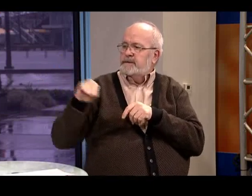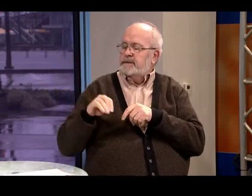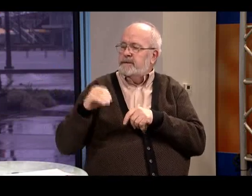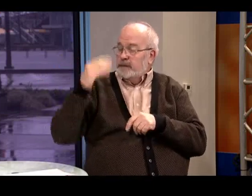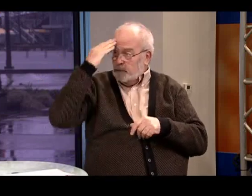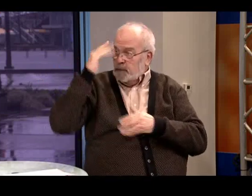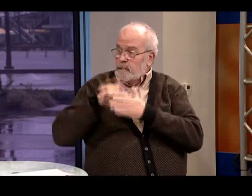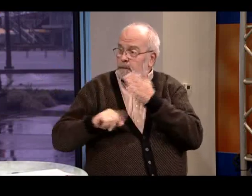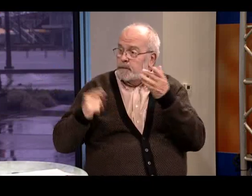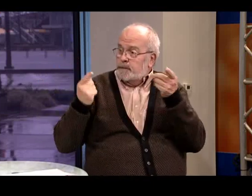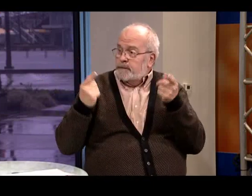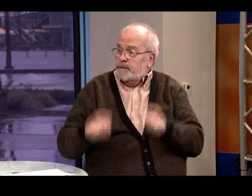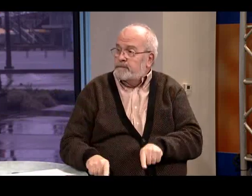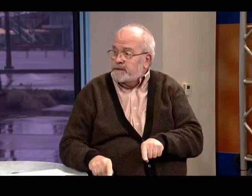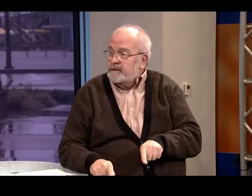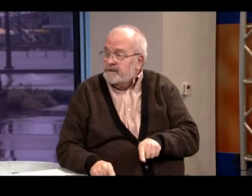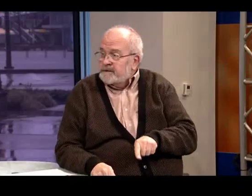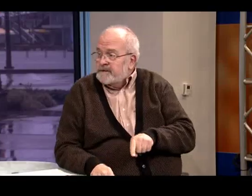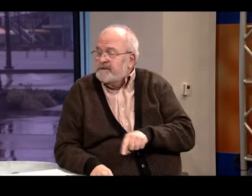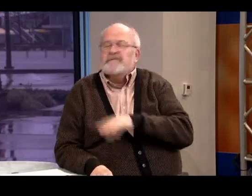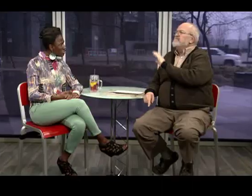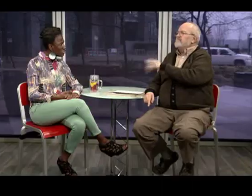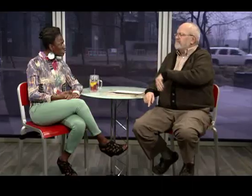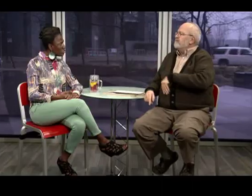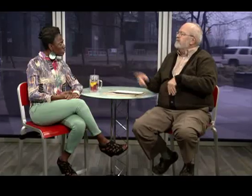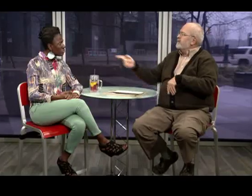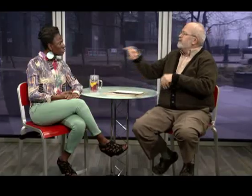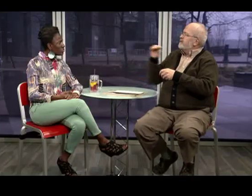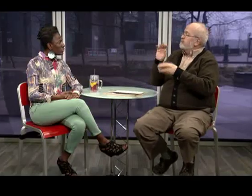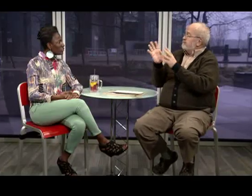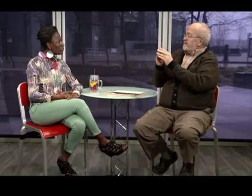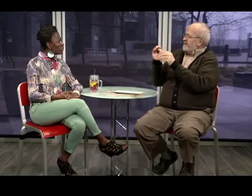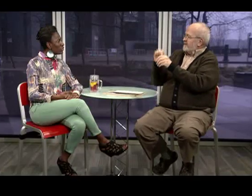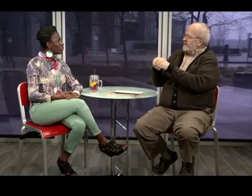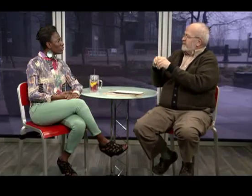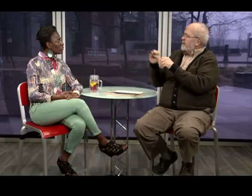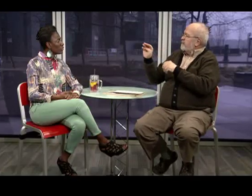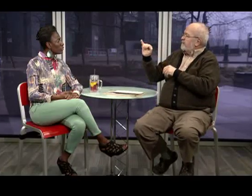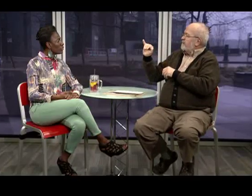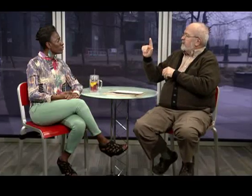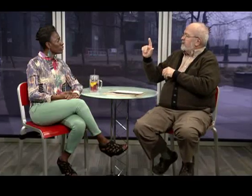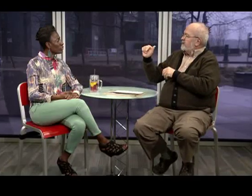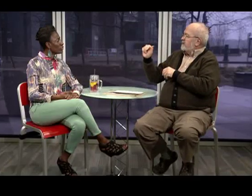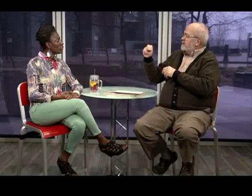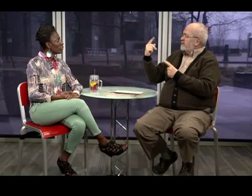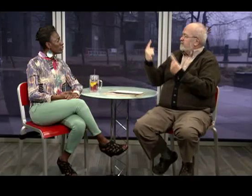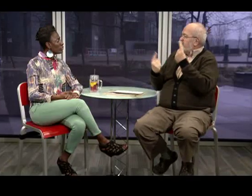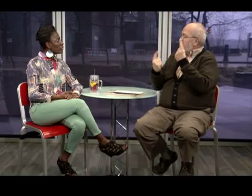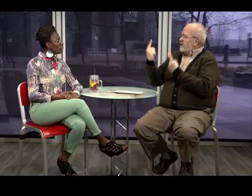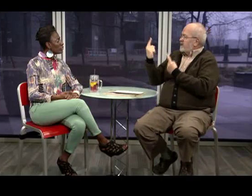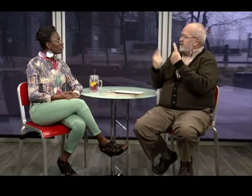back in 1880. Do you know what happened in 1880? No, I don't. Okay, well, they were in